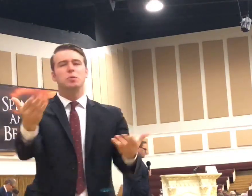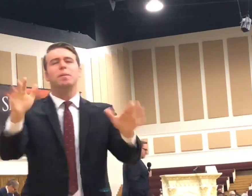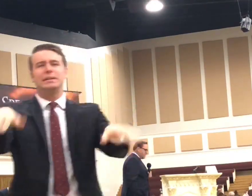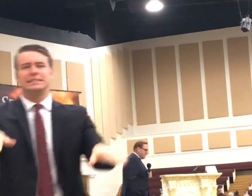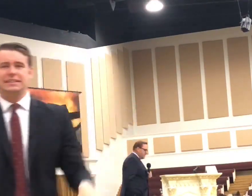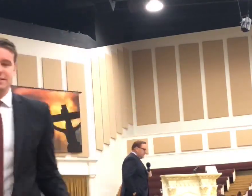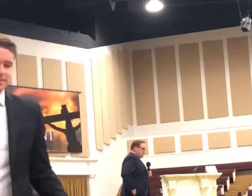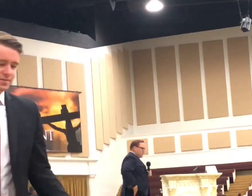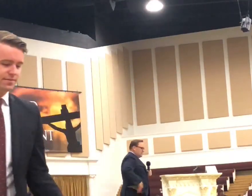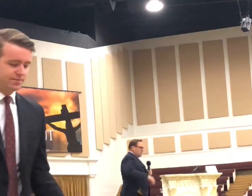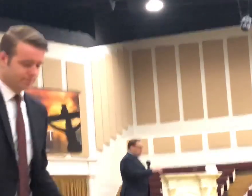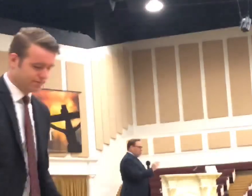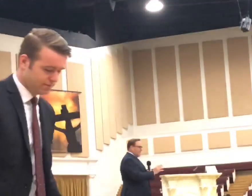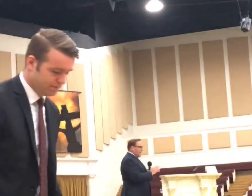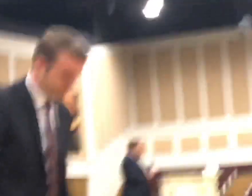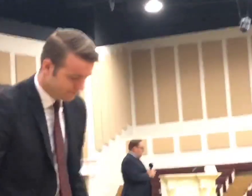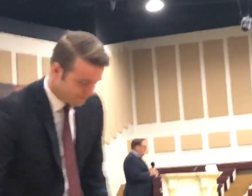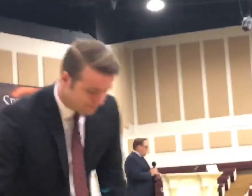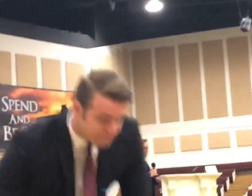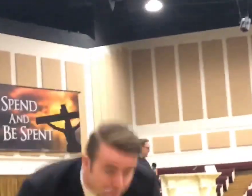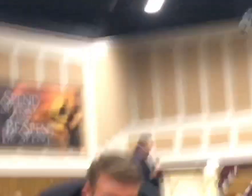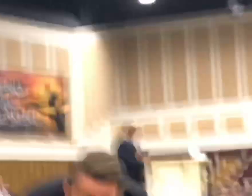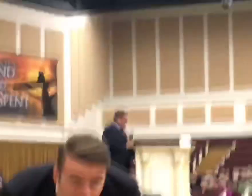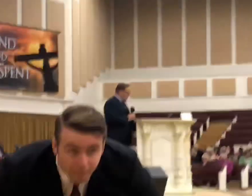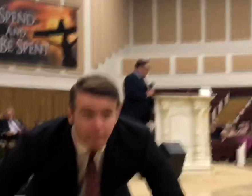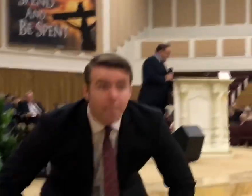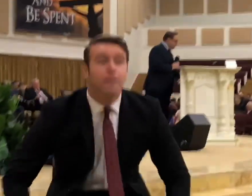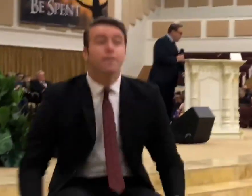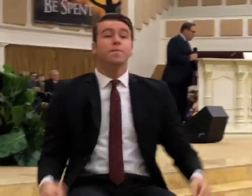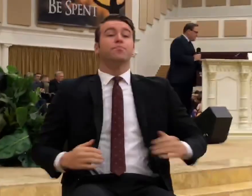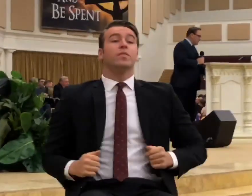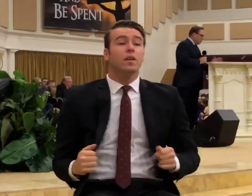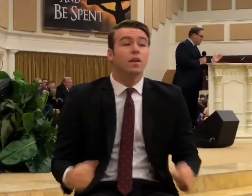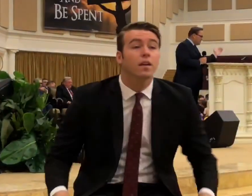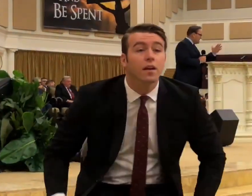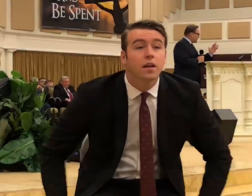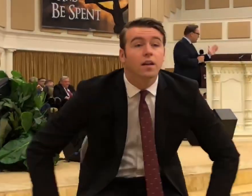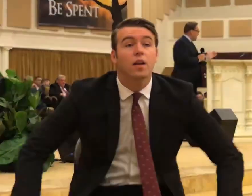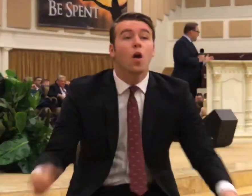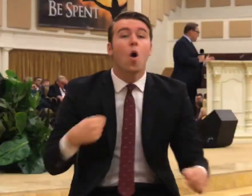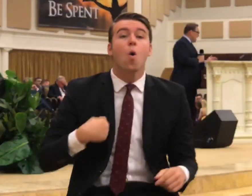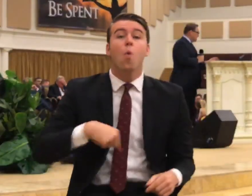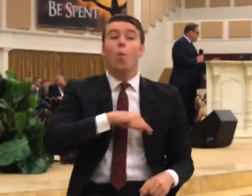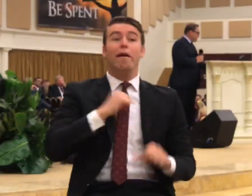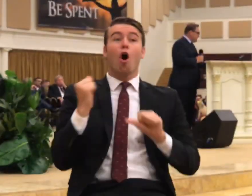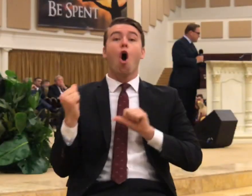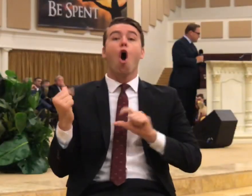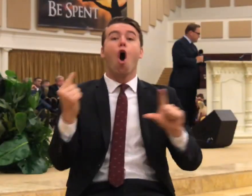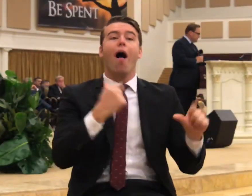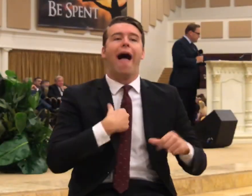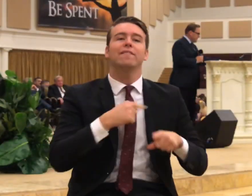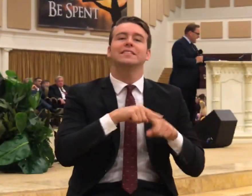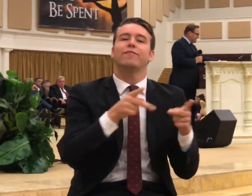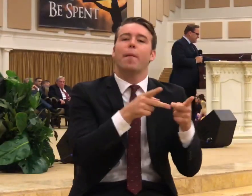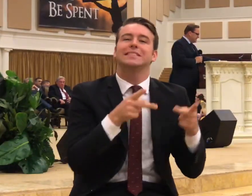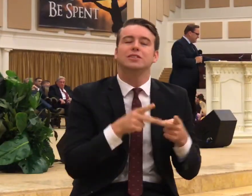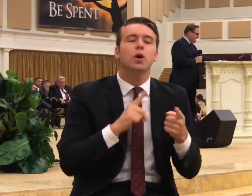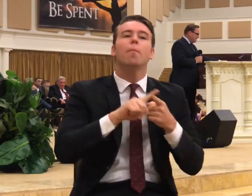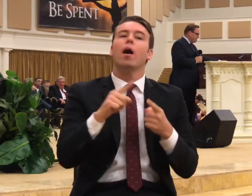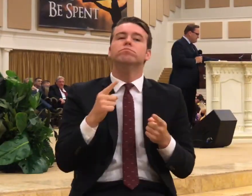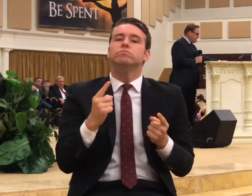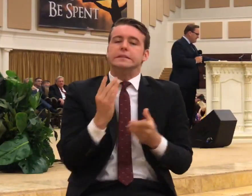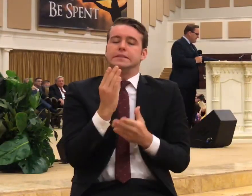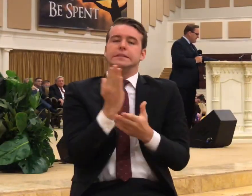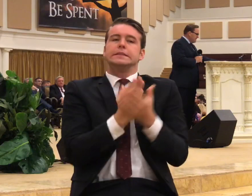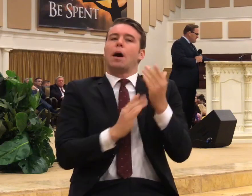seated. We are leaders in one dimension or another, as we just